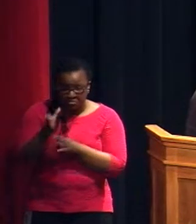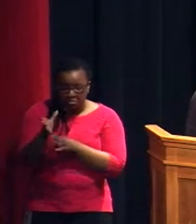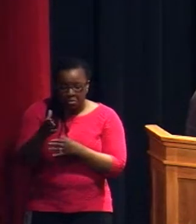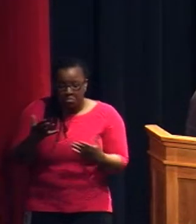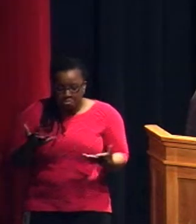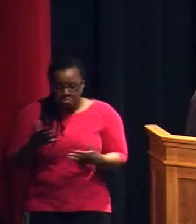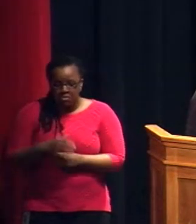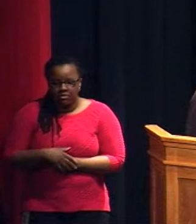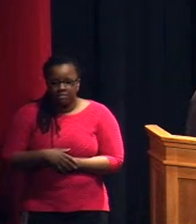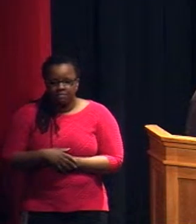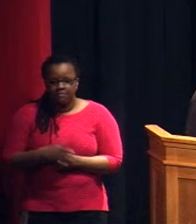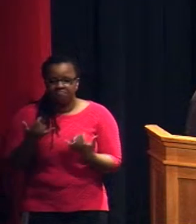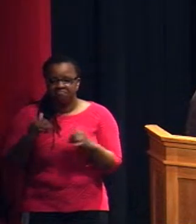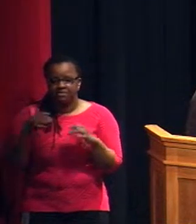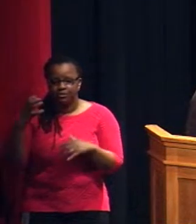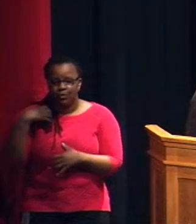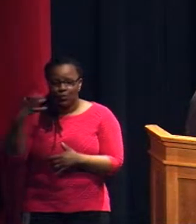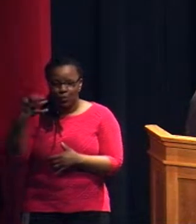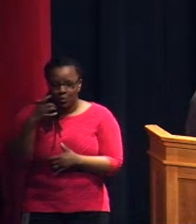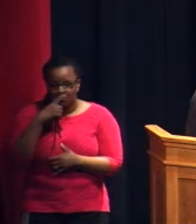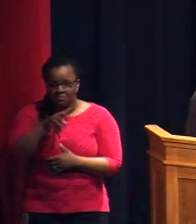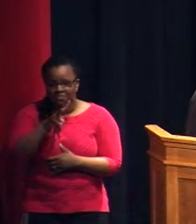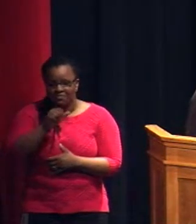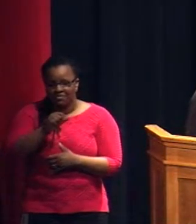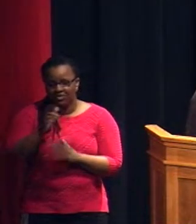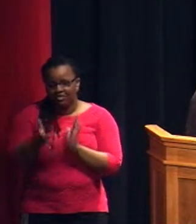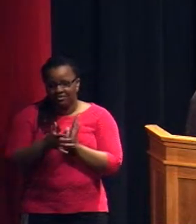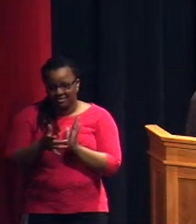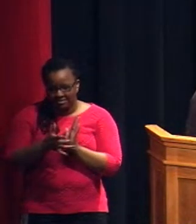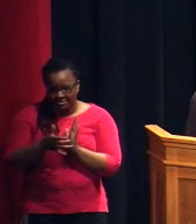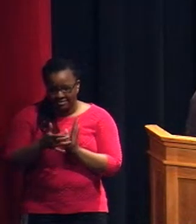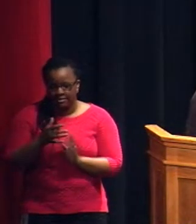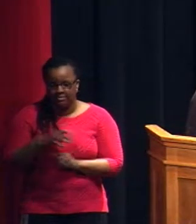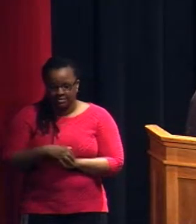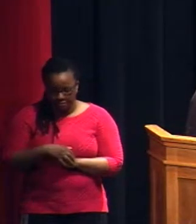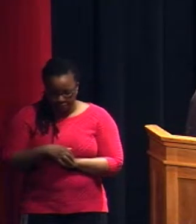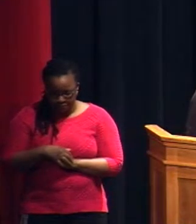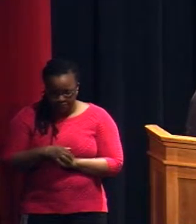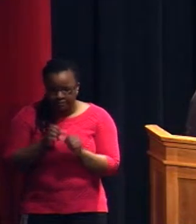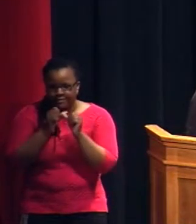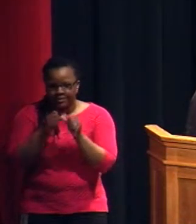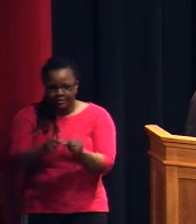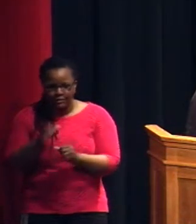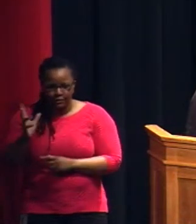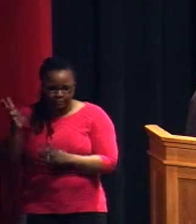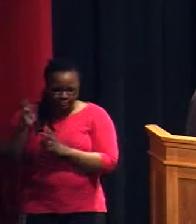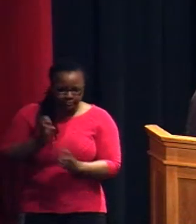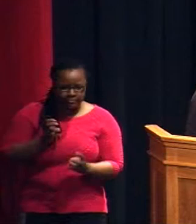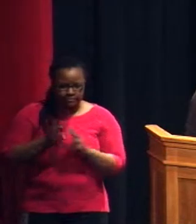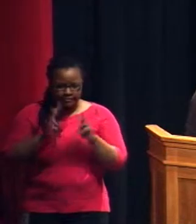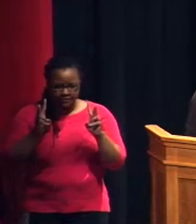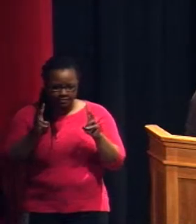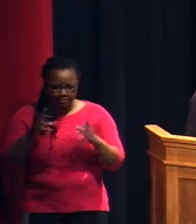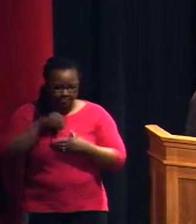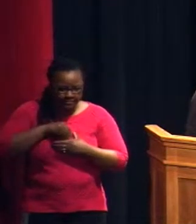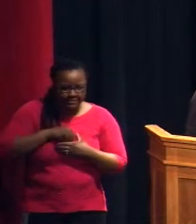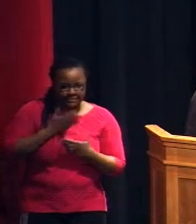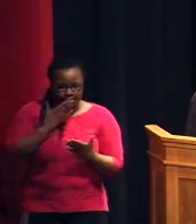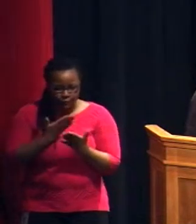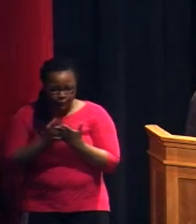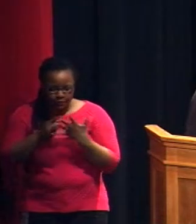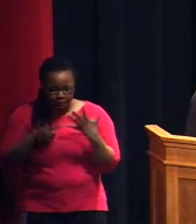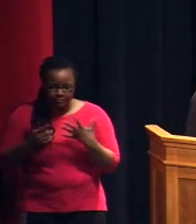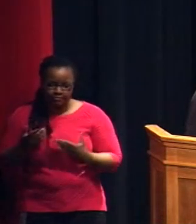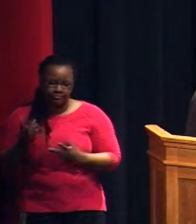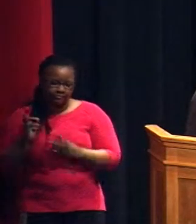served as an assistant coach to the Virginia Tech Hokies and continued to pass on the core sportsmanship values he first learned within